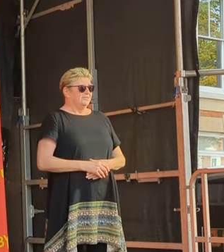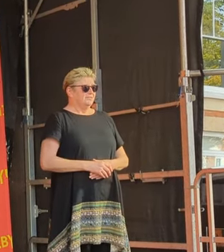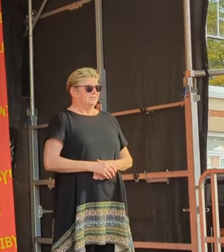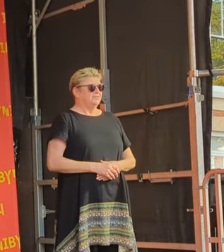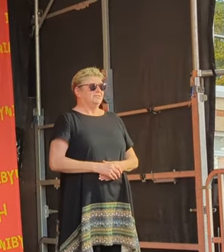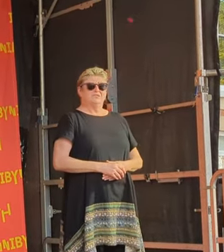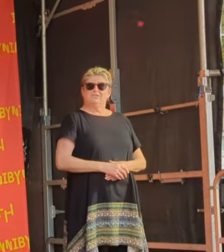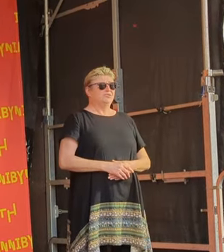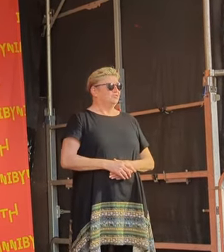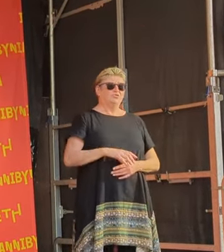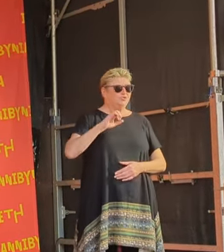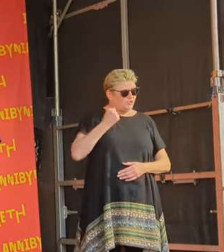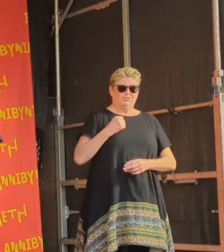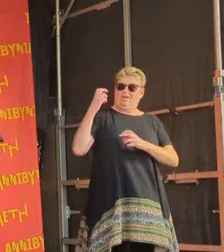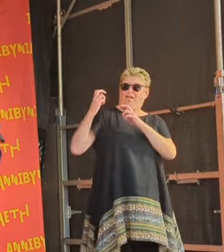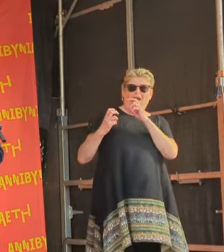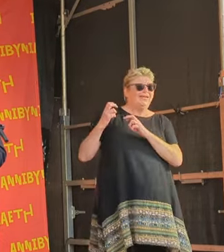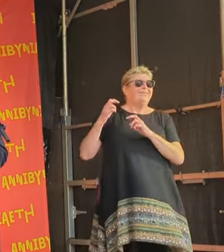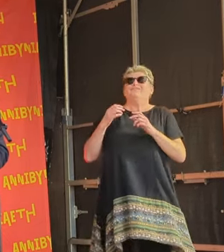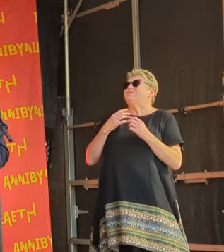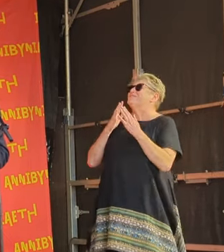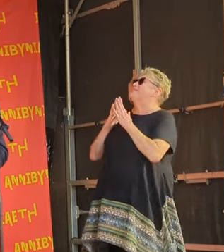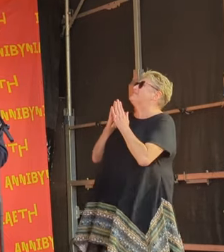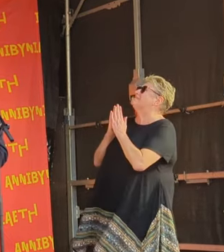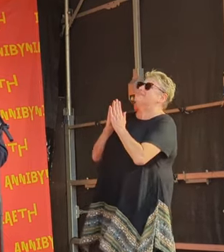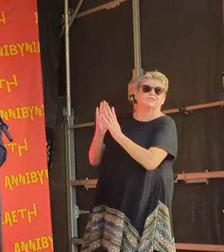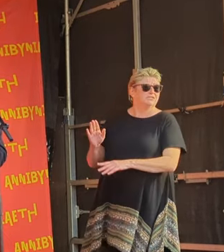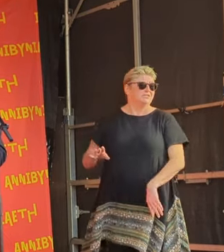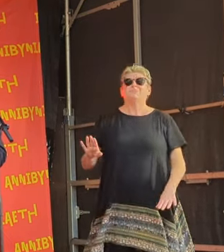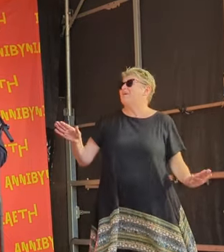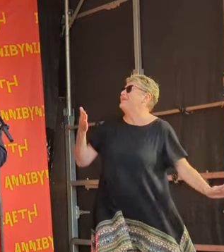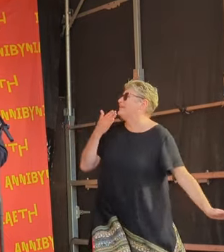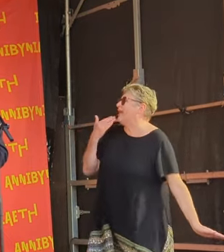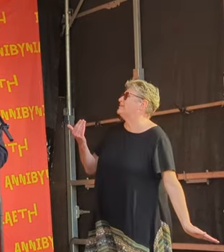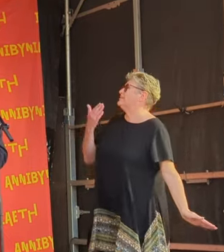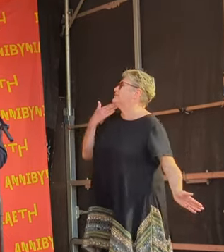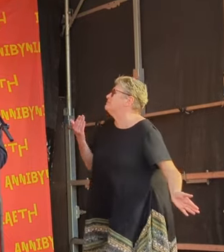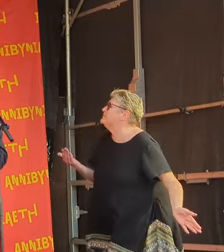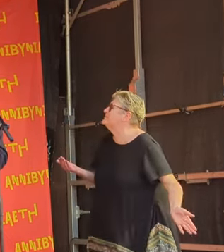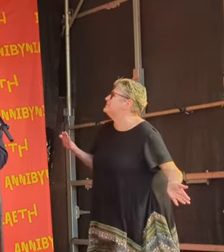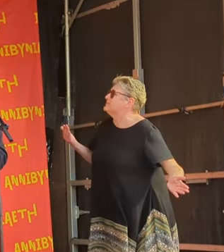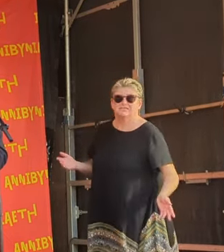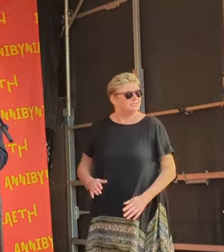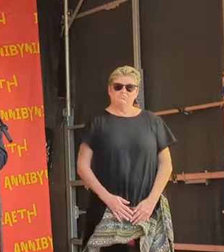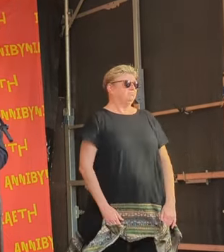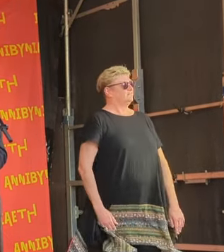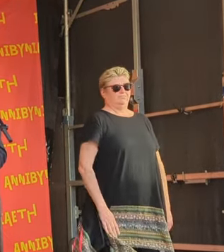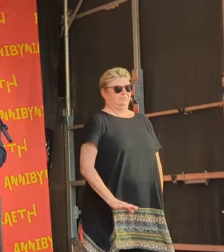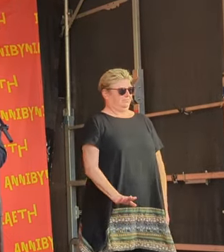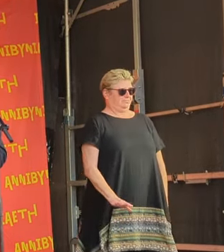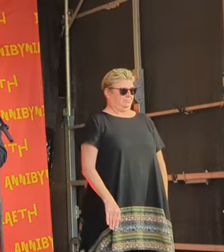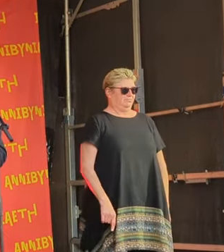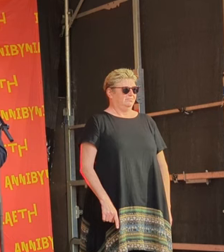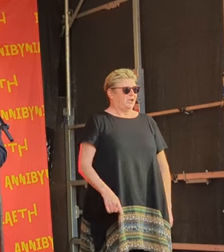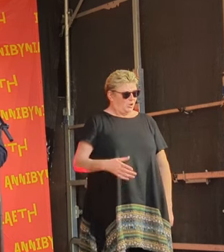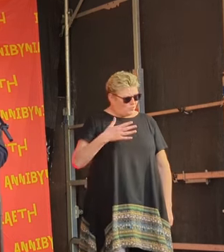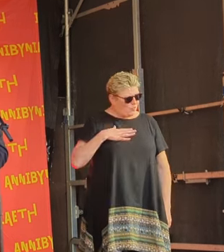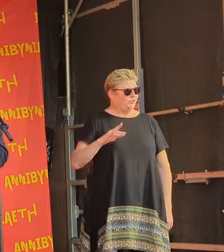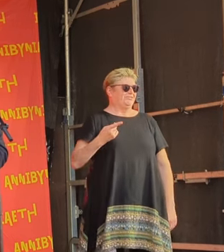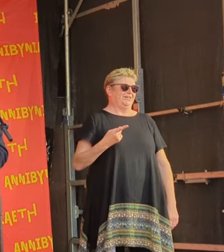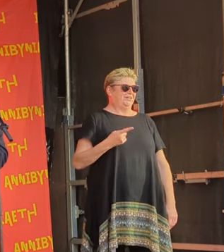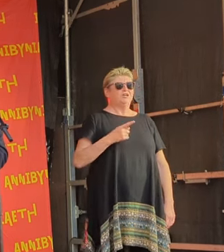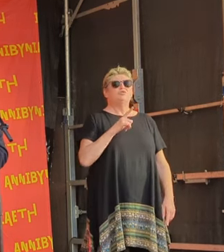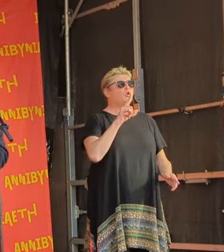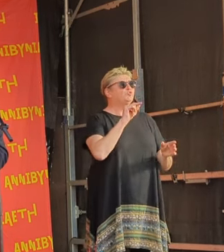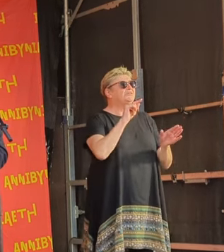And we mustn't argue tentatively that it would be very nice in theory, but not just yet. We want it not